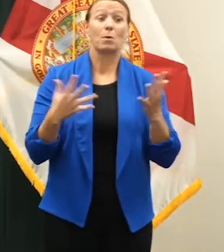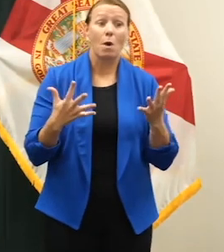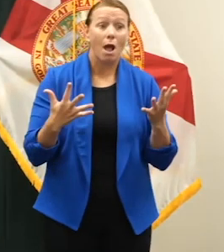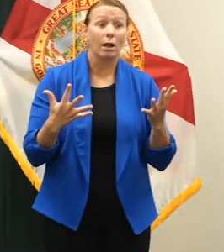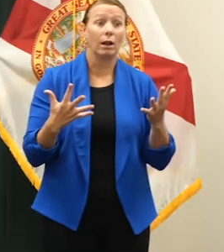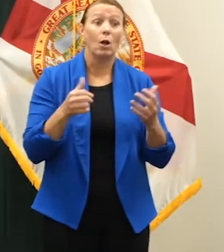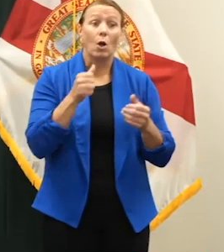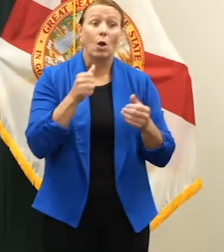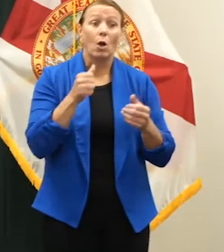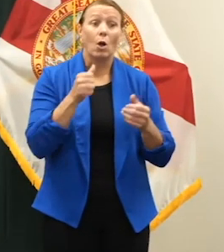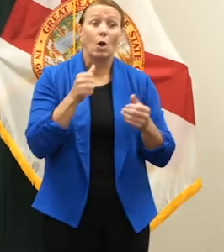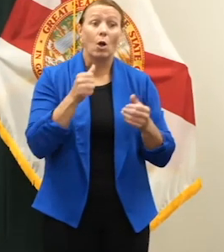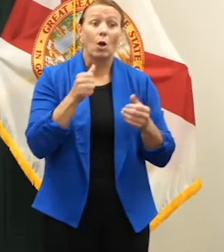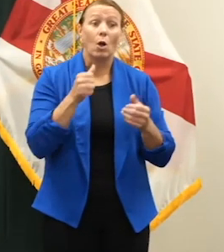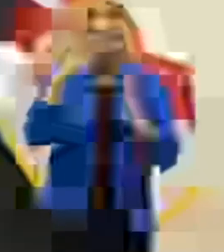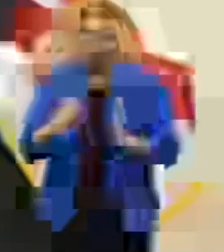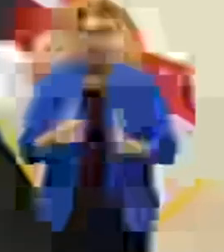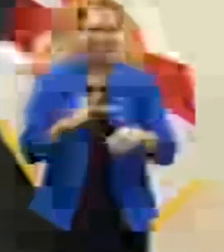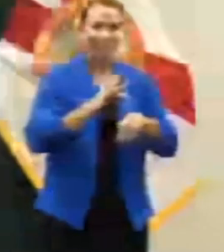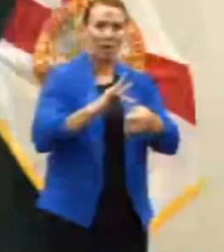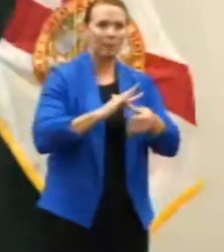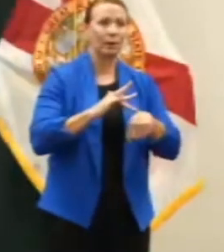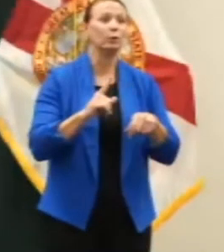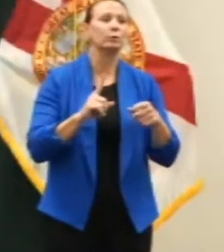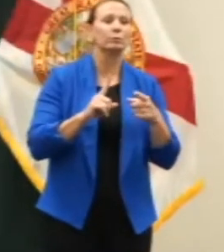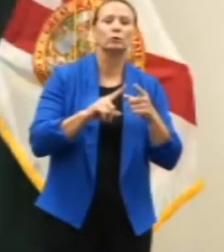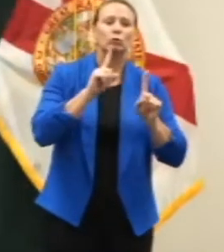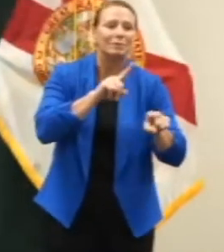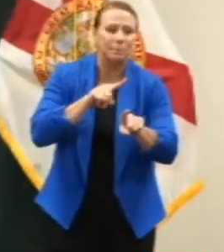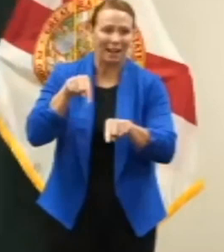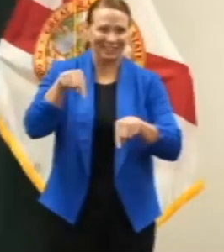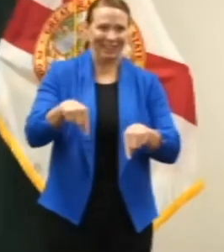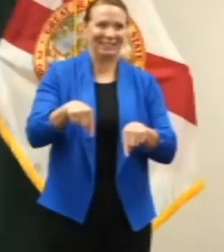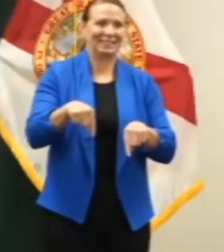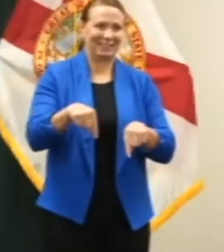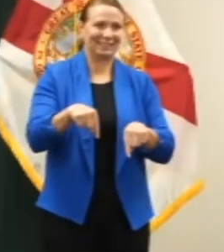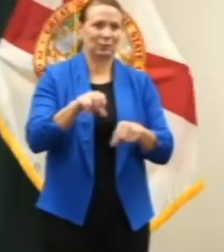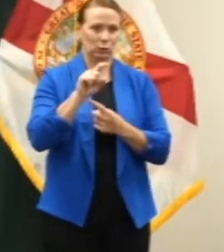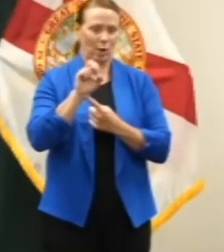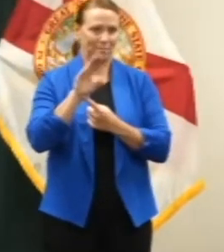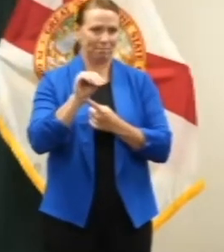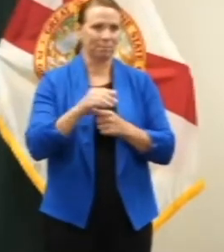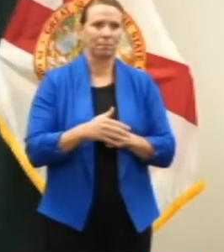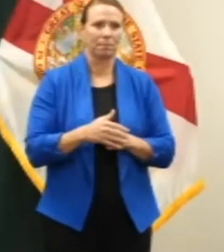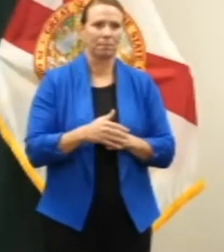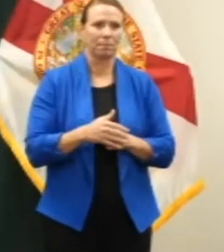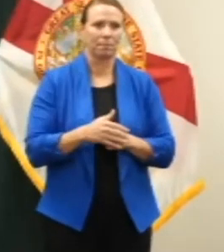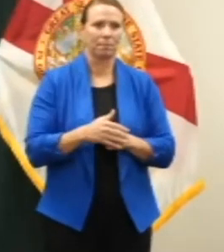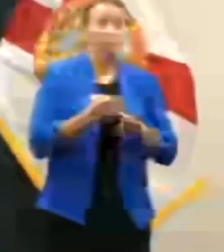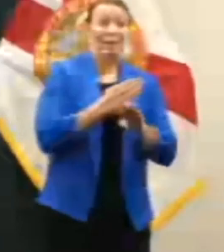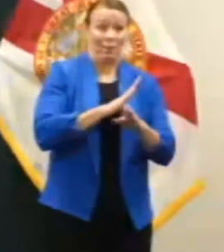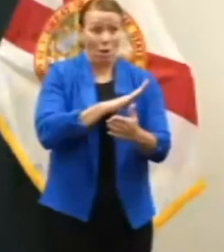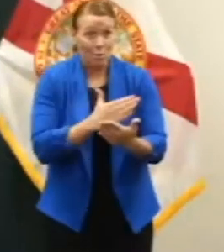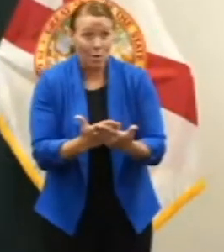government is available for response to the storm. We received a pre-landfall declaration, as the governor has mentioned, from FEMA, and as of